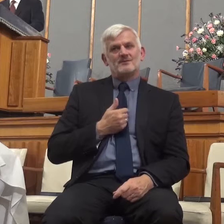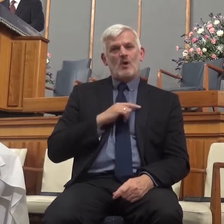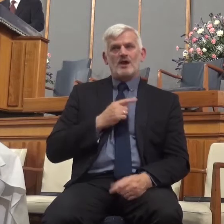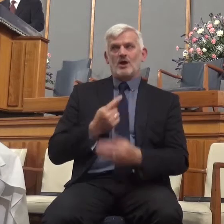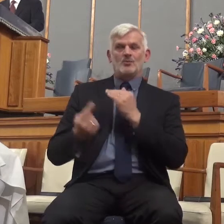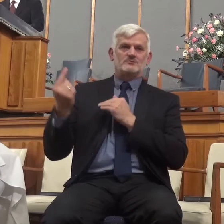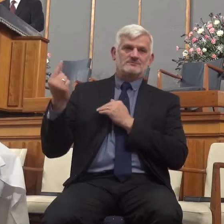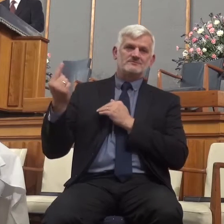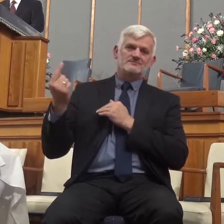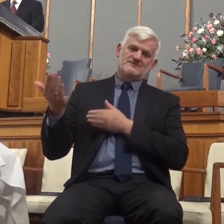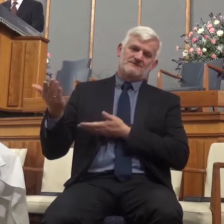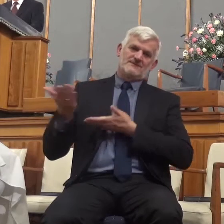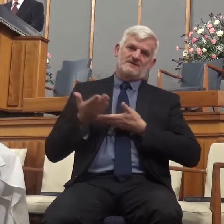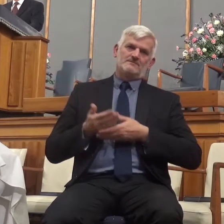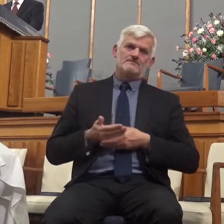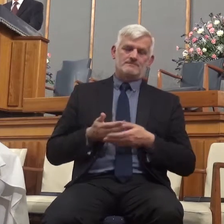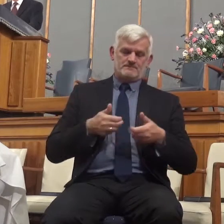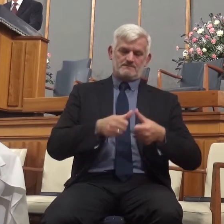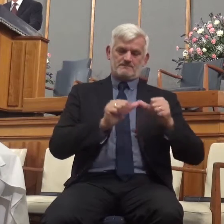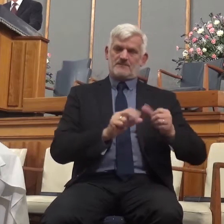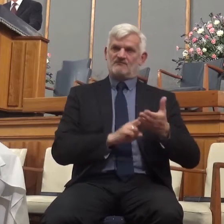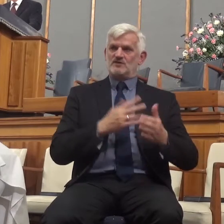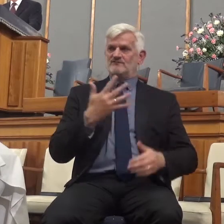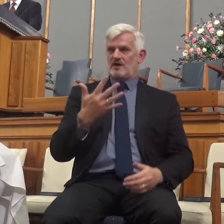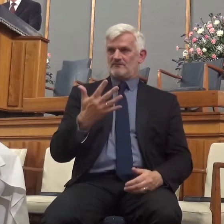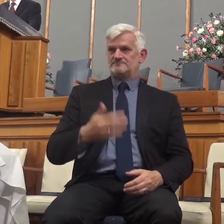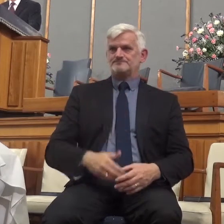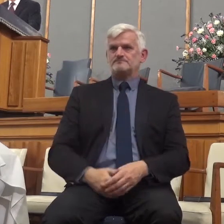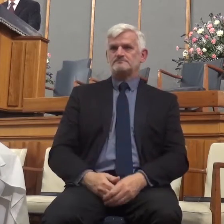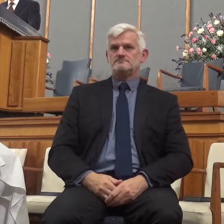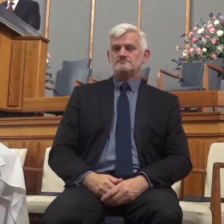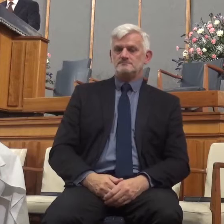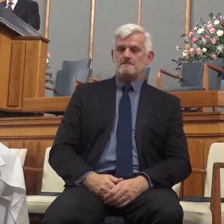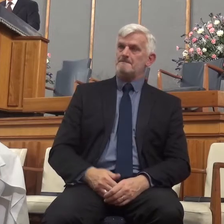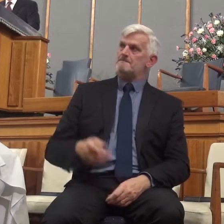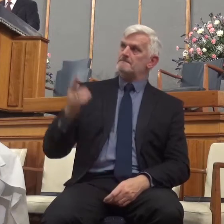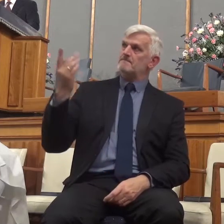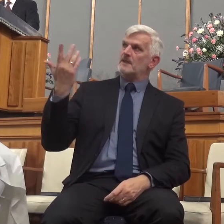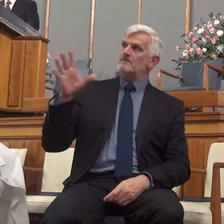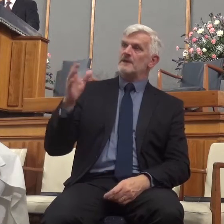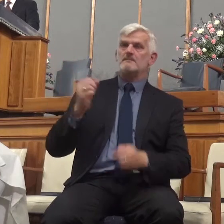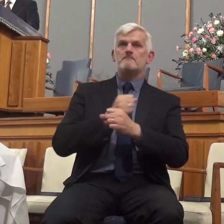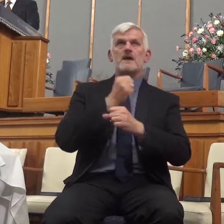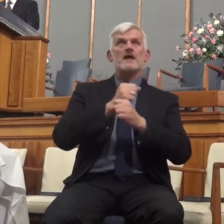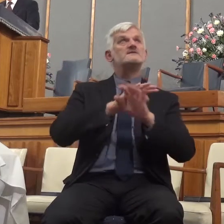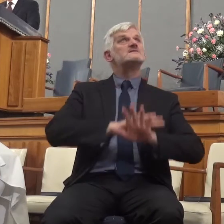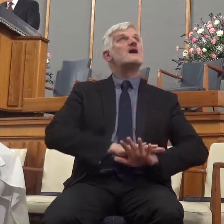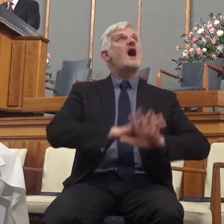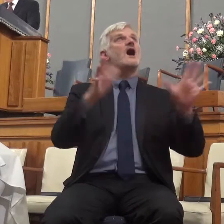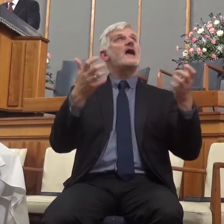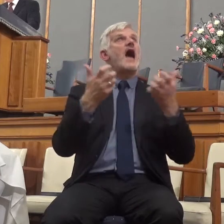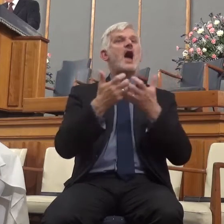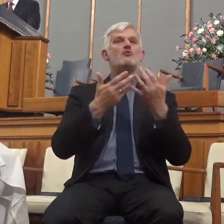great wonders. And then verse 5, to him that by wisdom made the heavens, for his